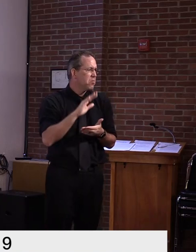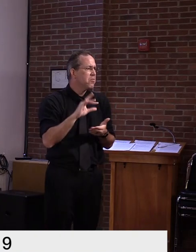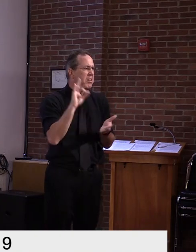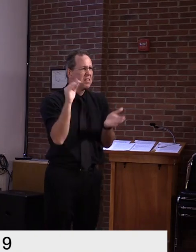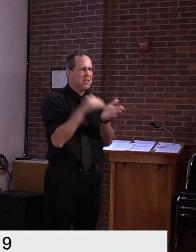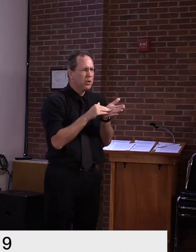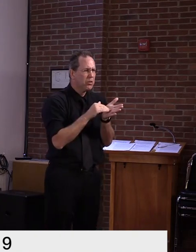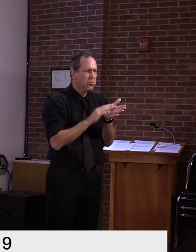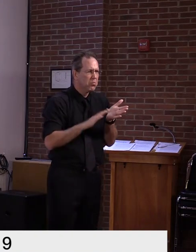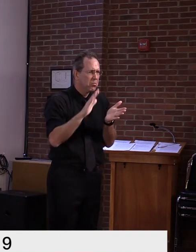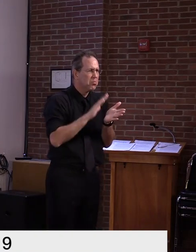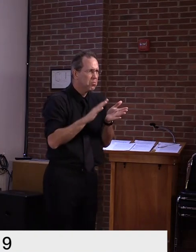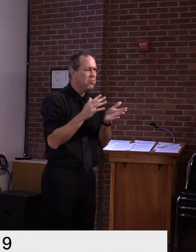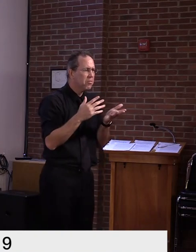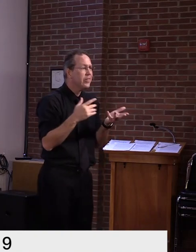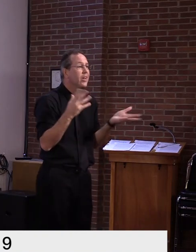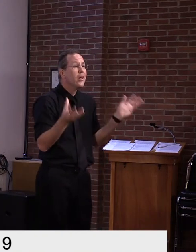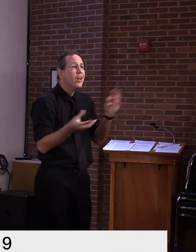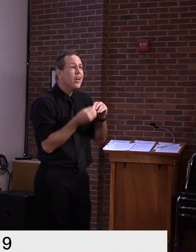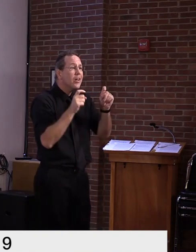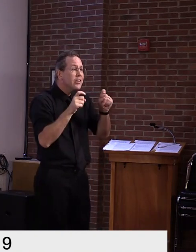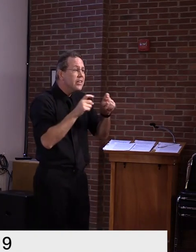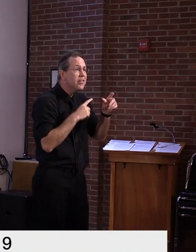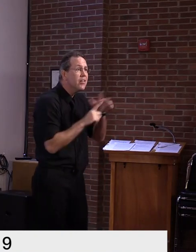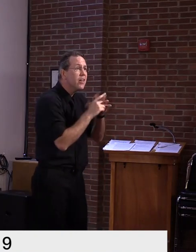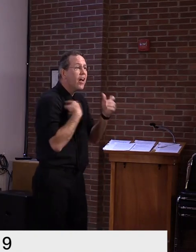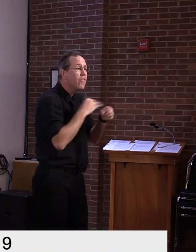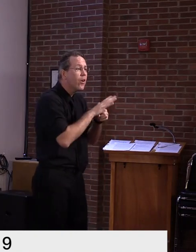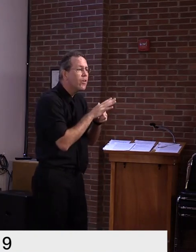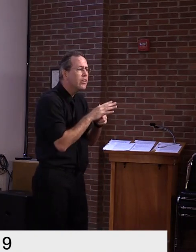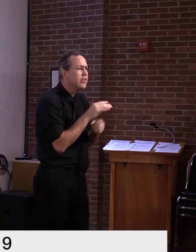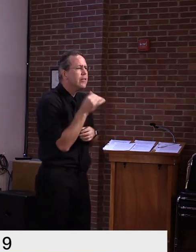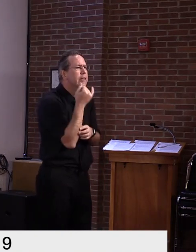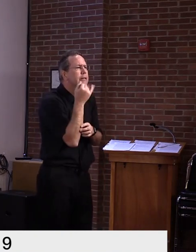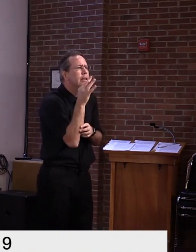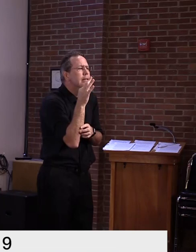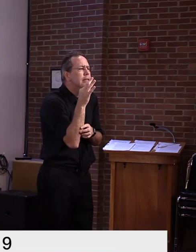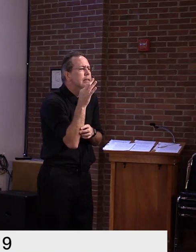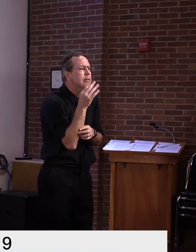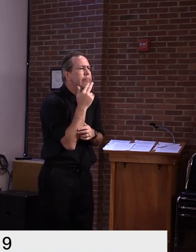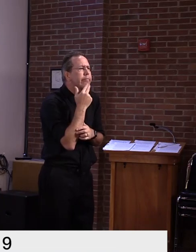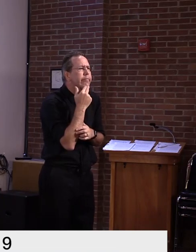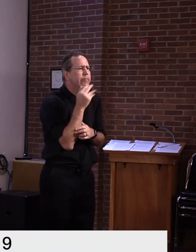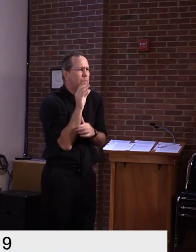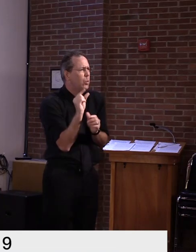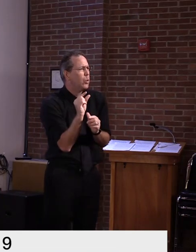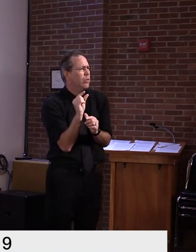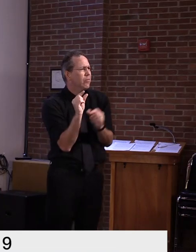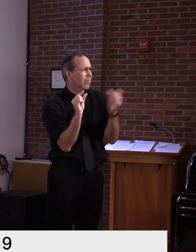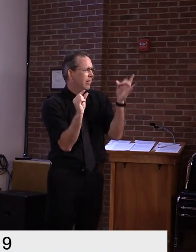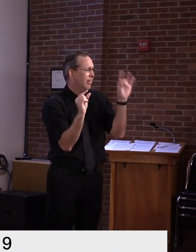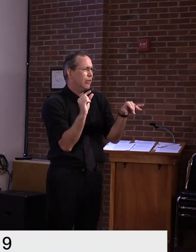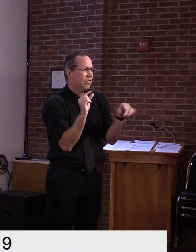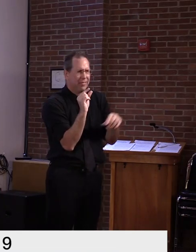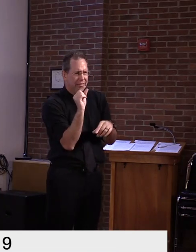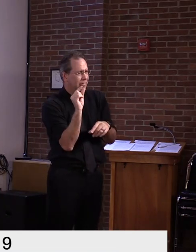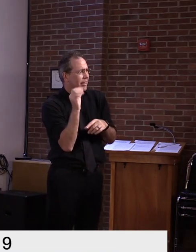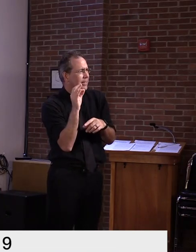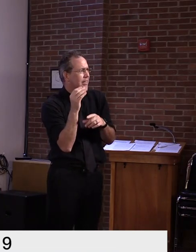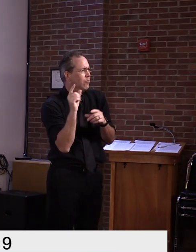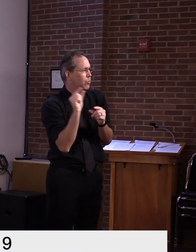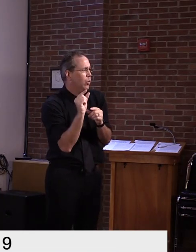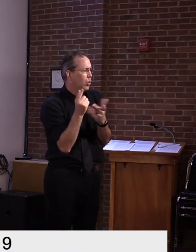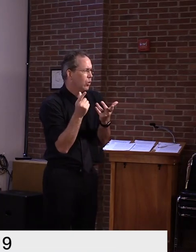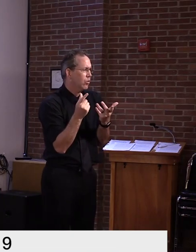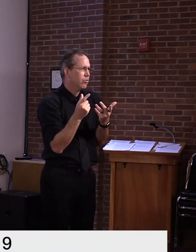or positivity rate of just 0.22%. So again, I mentioned how Vermont has the lowest positivity rate in the country, and our positivity rate was, you